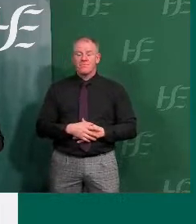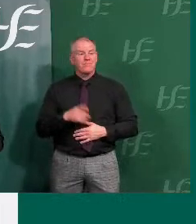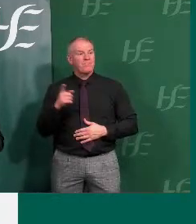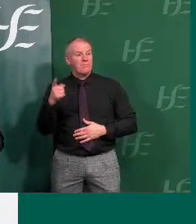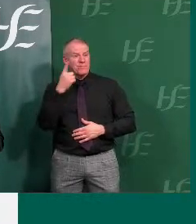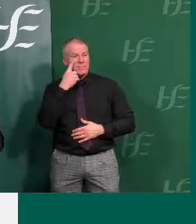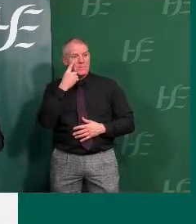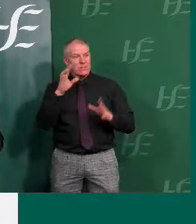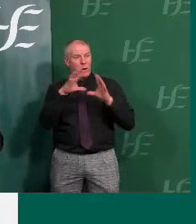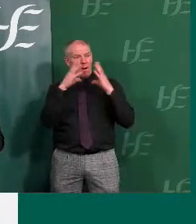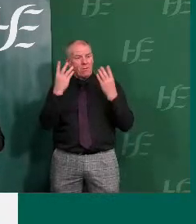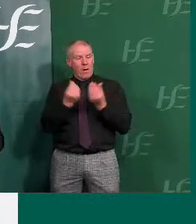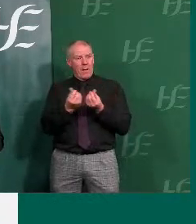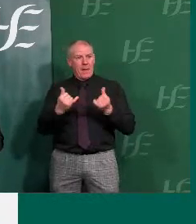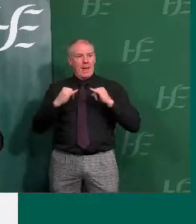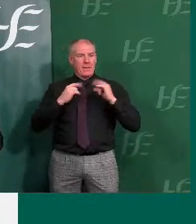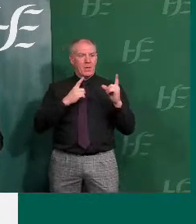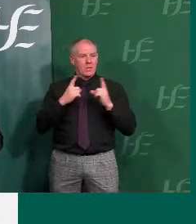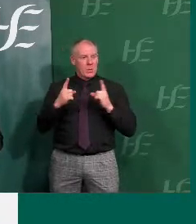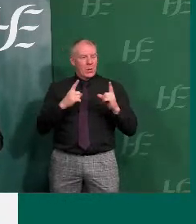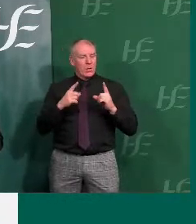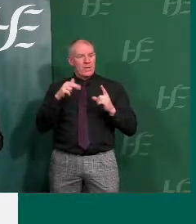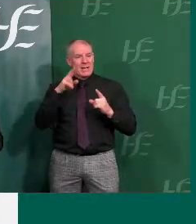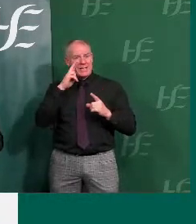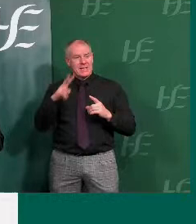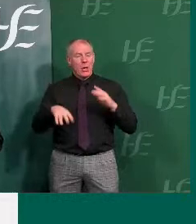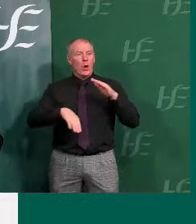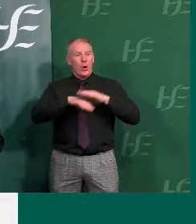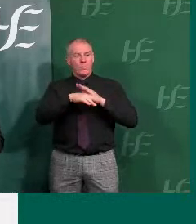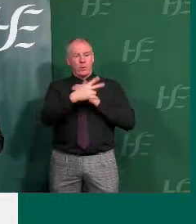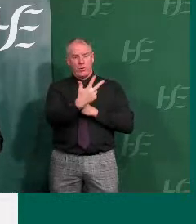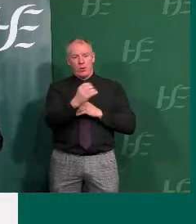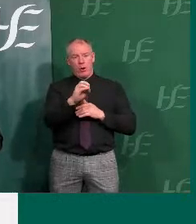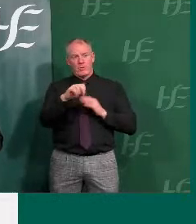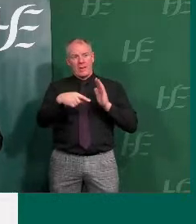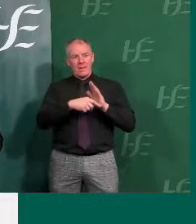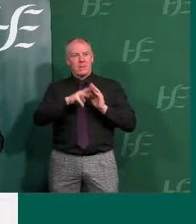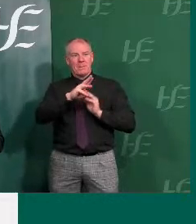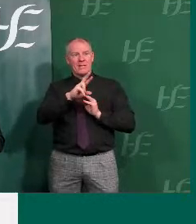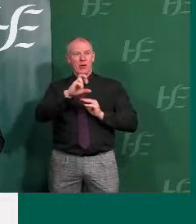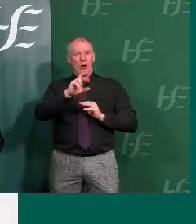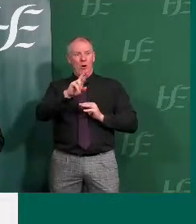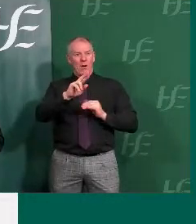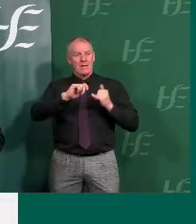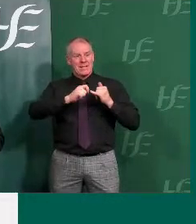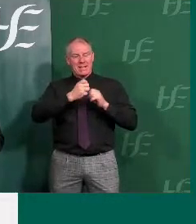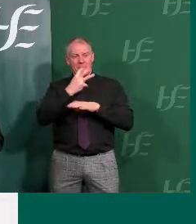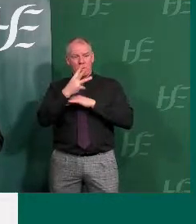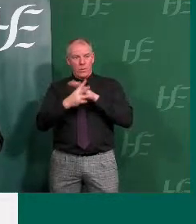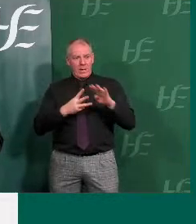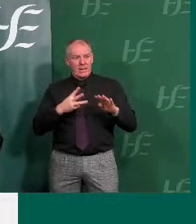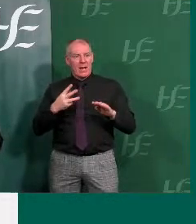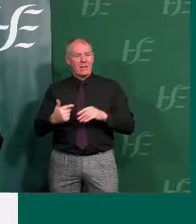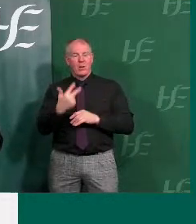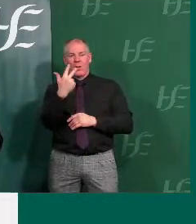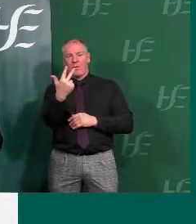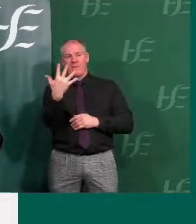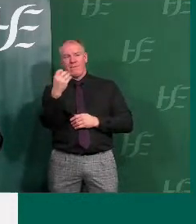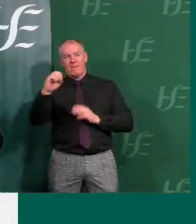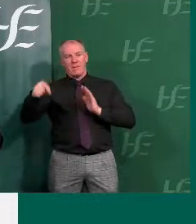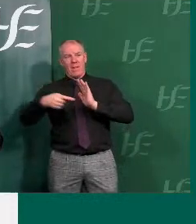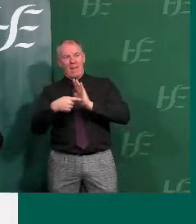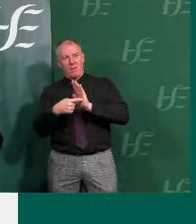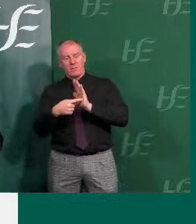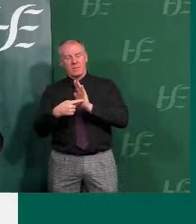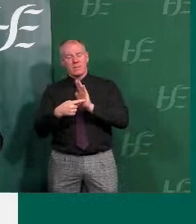of our total capacity, which is now, as I've said, 300,000 PCR and indeed 350,000 of antigen. And